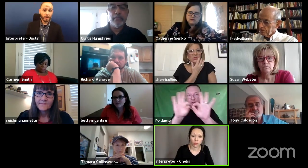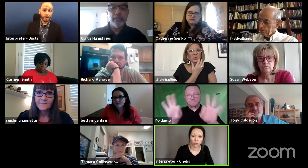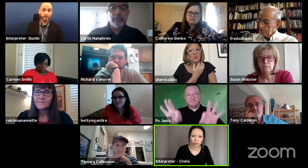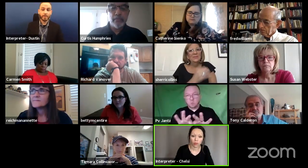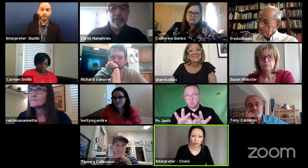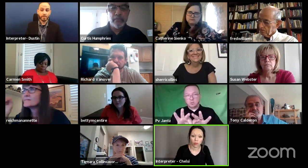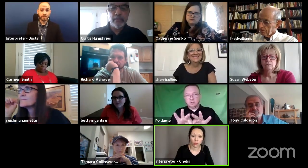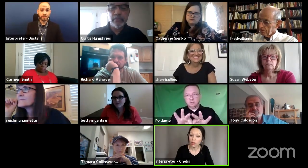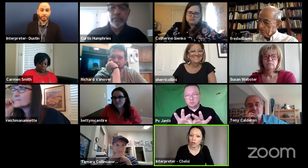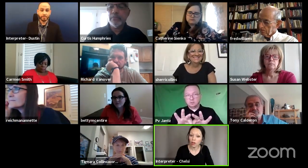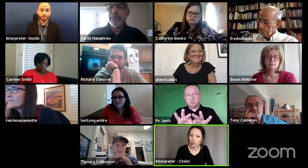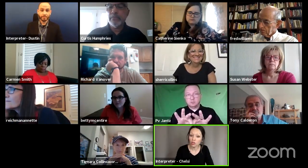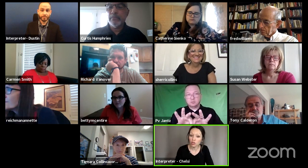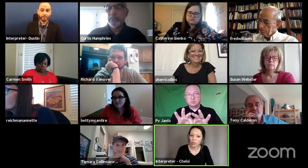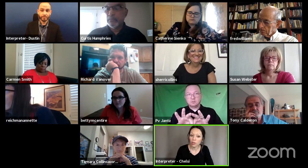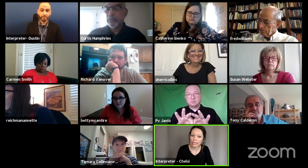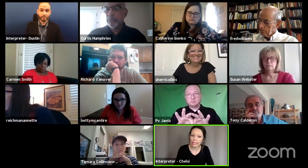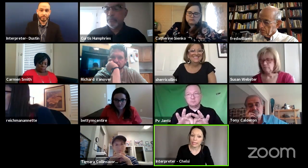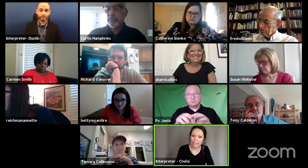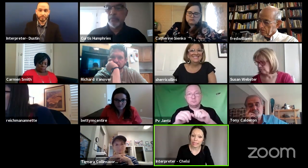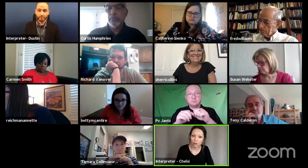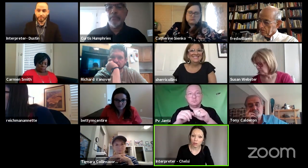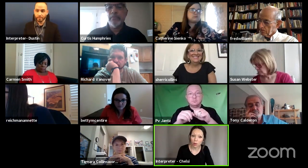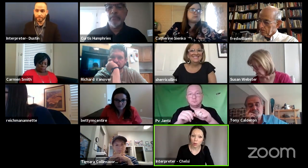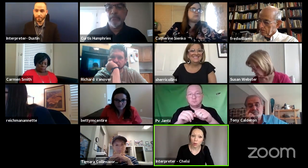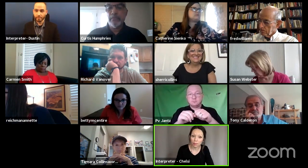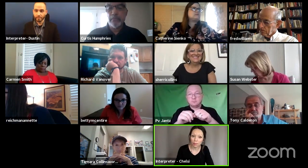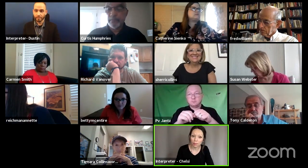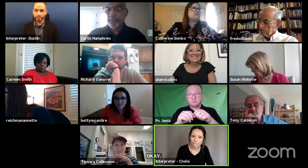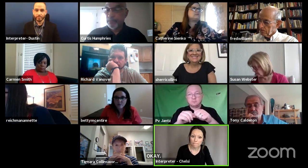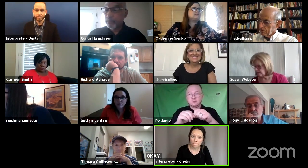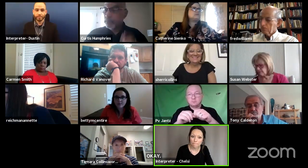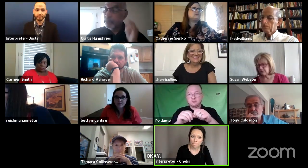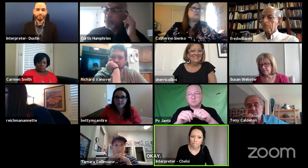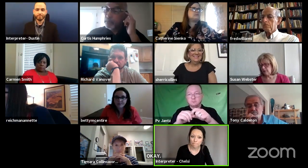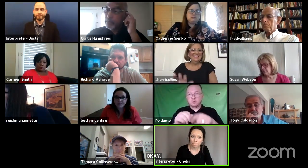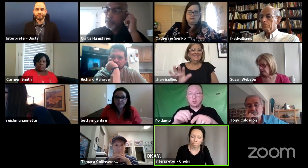Okay, so we're going to be moving on to the ACDHH form.